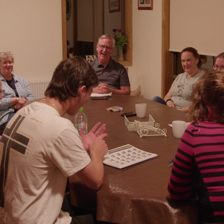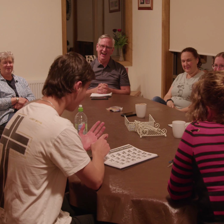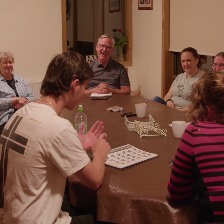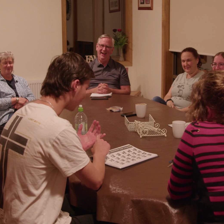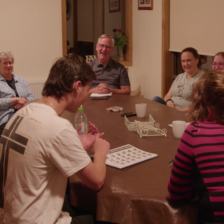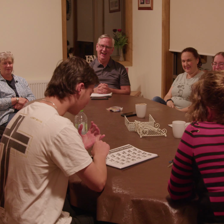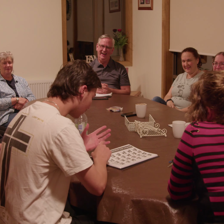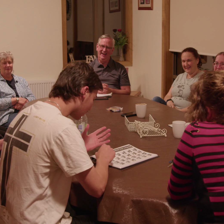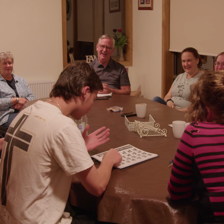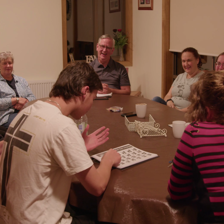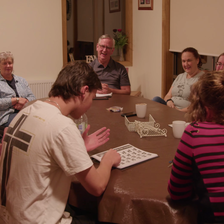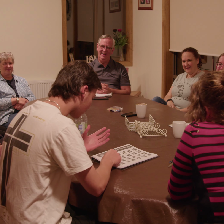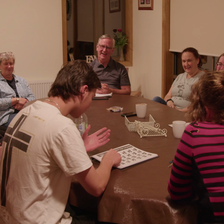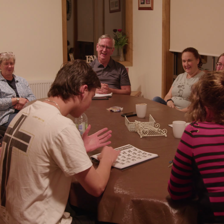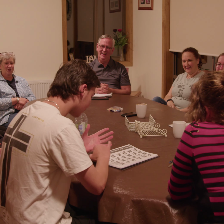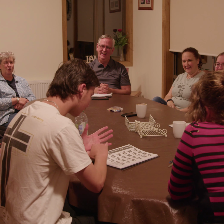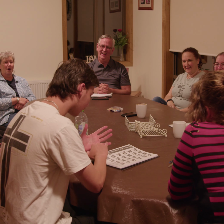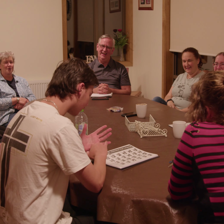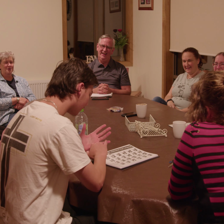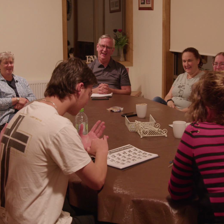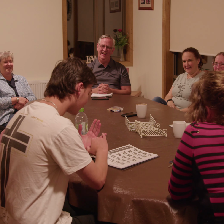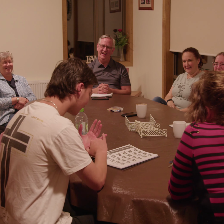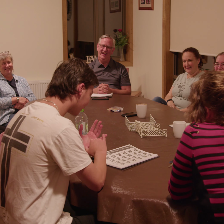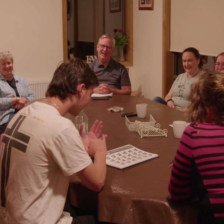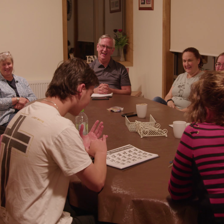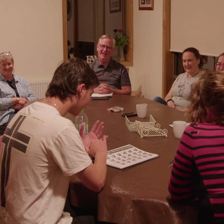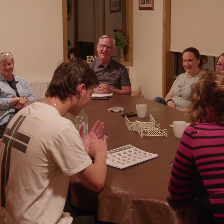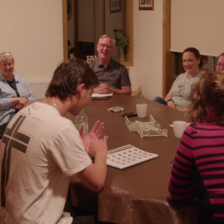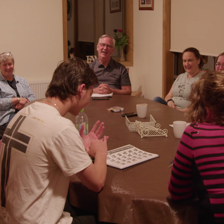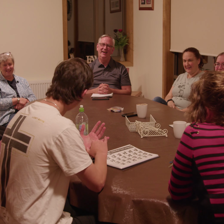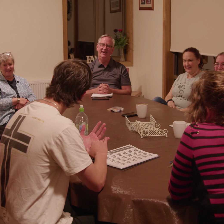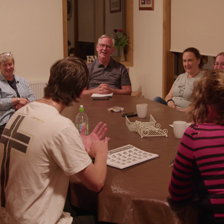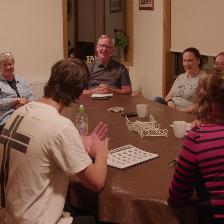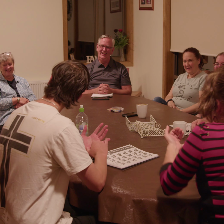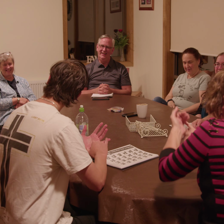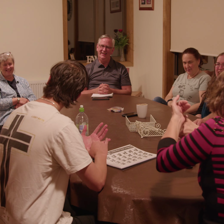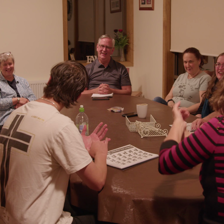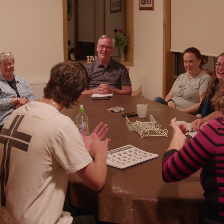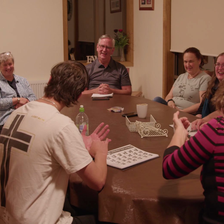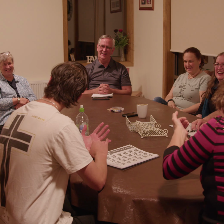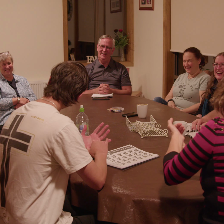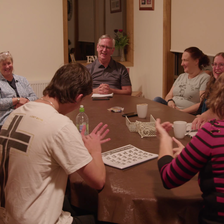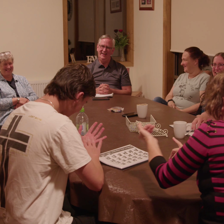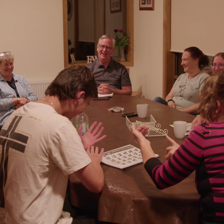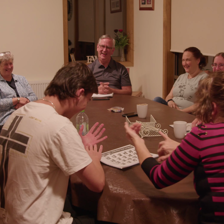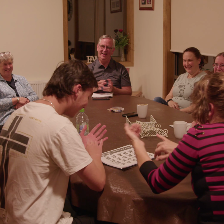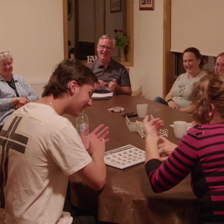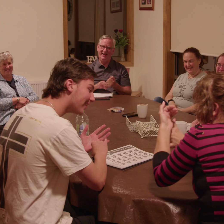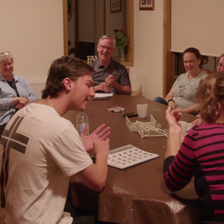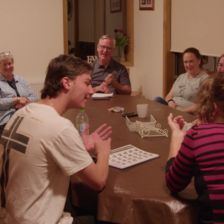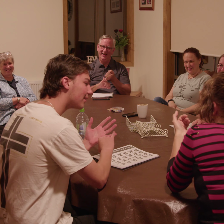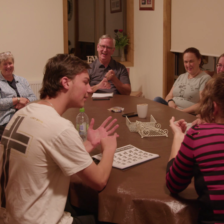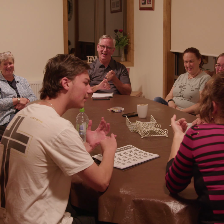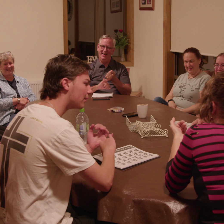have a clue. Wait, how do I do that one? There's two R's. You. Yeah. You want the squiggly one for